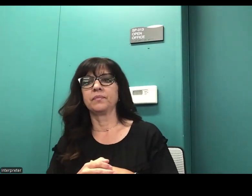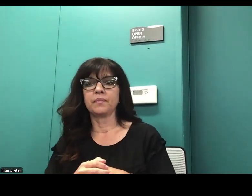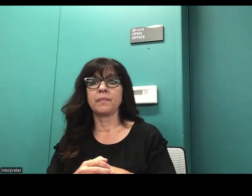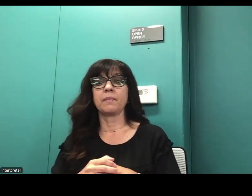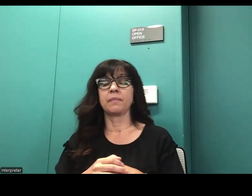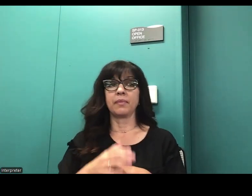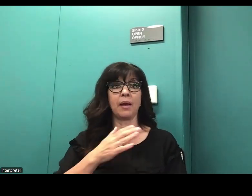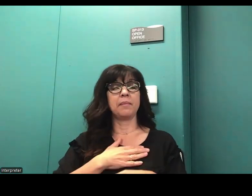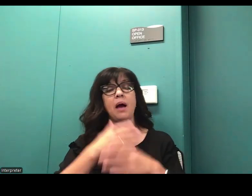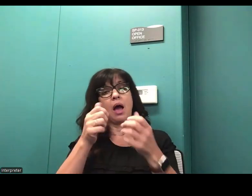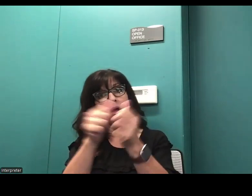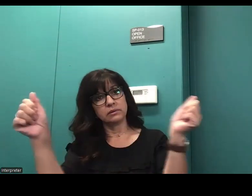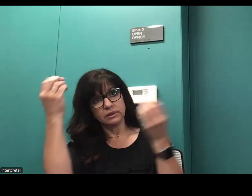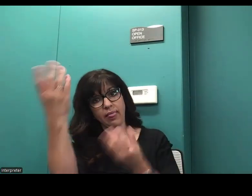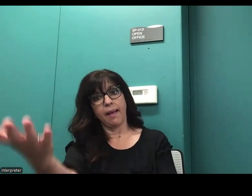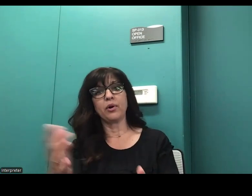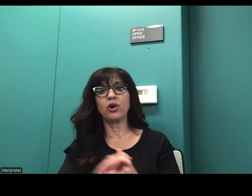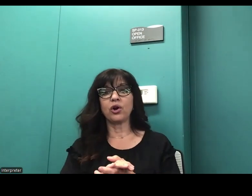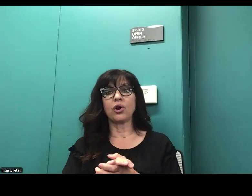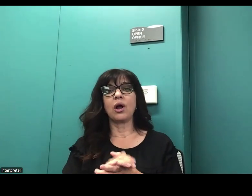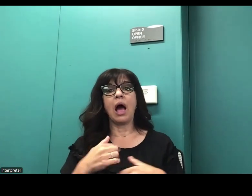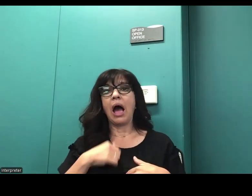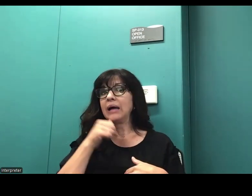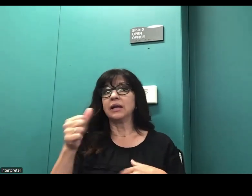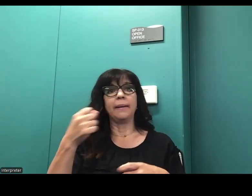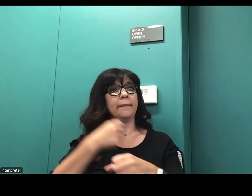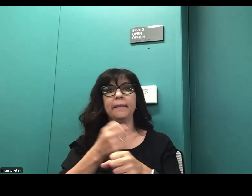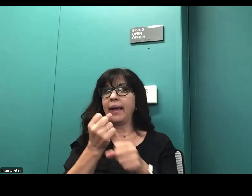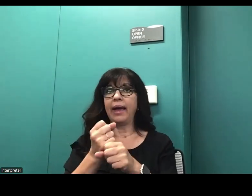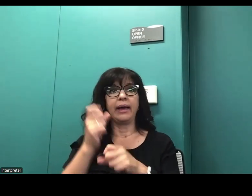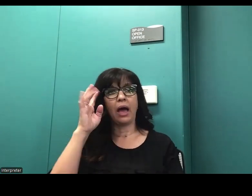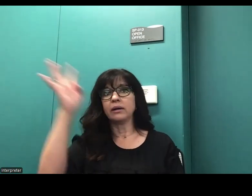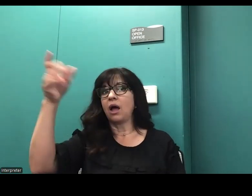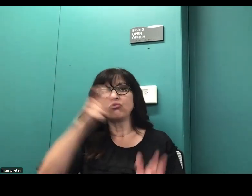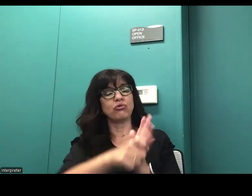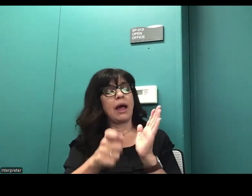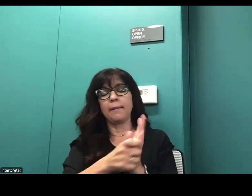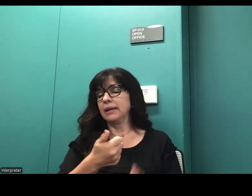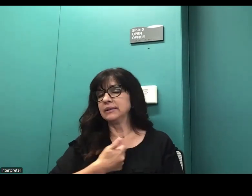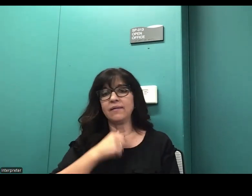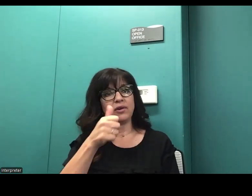Okay, here's my disclaimer. I did not make this stuff. I did not write this stuff.